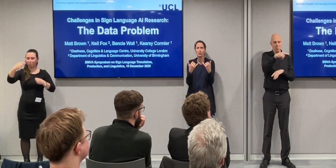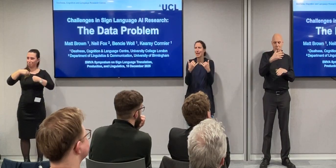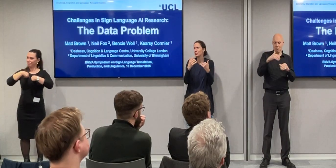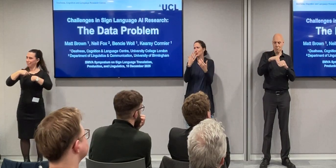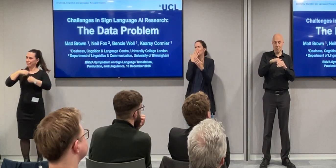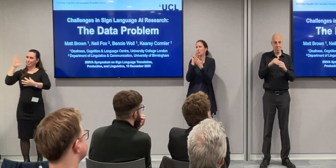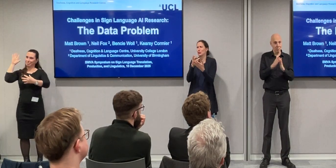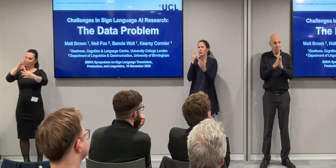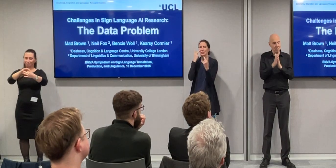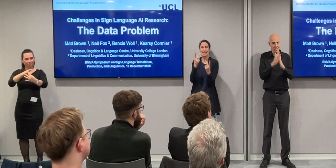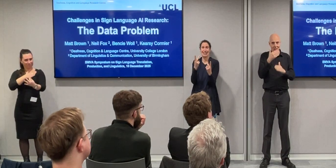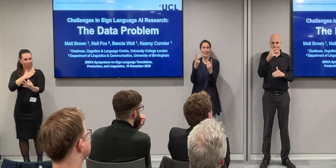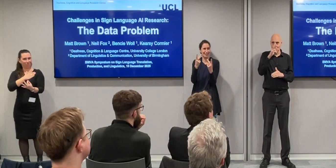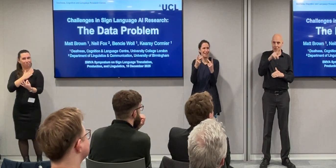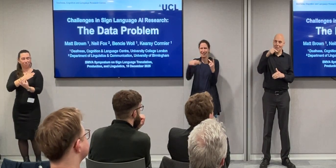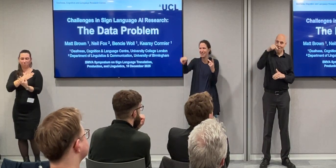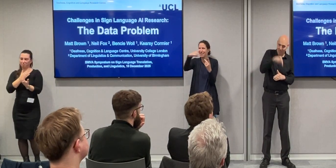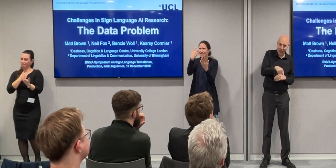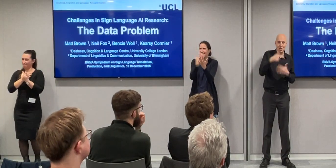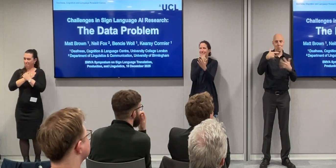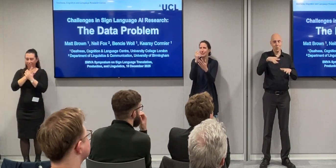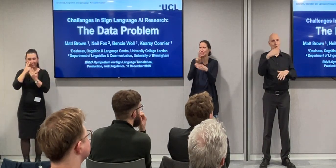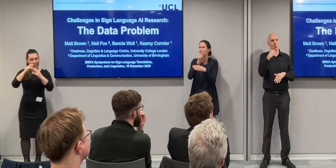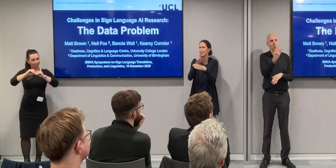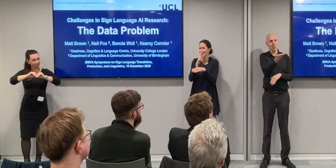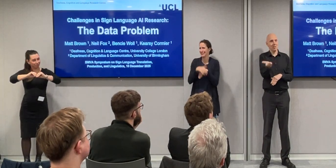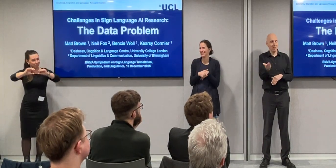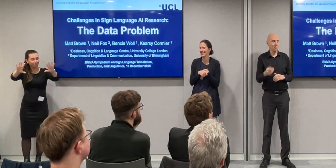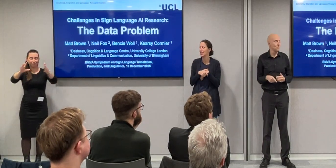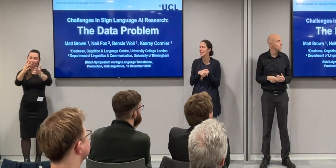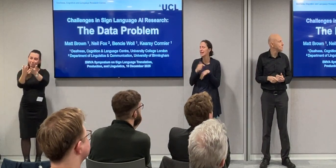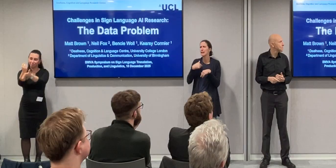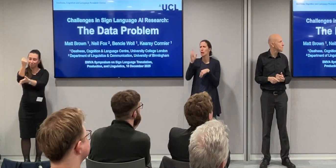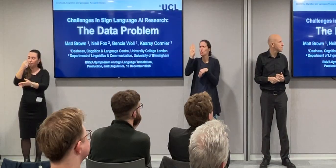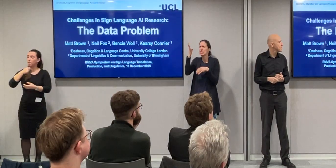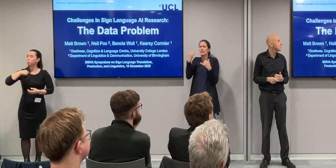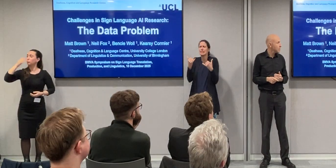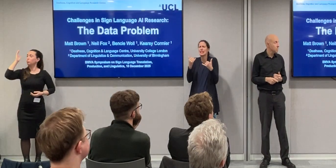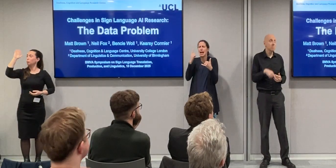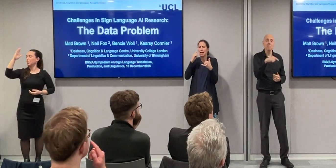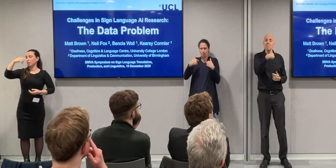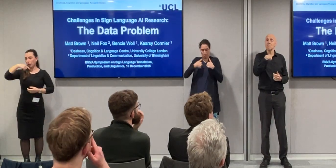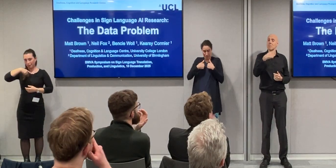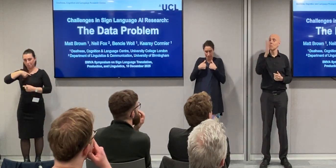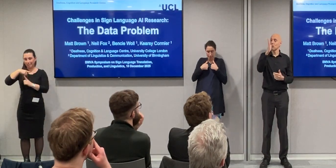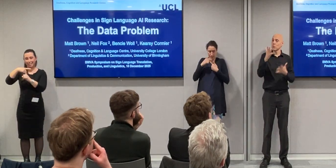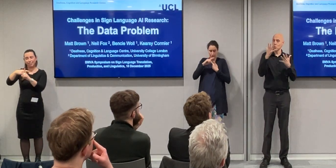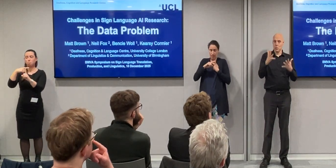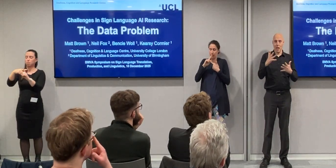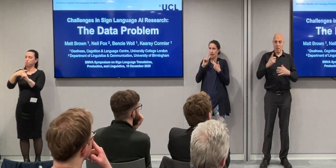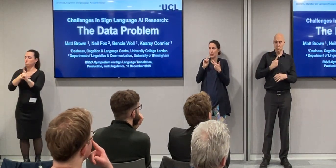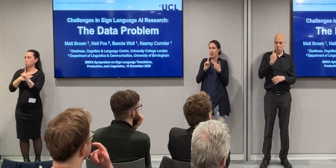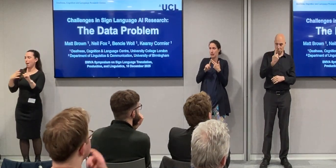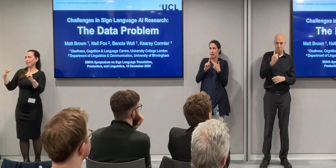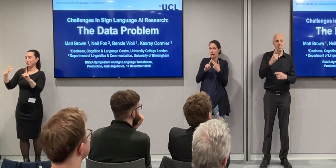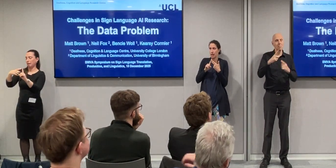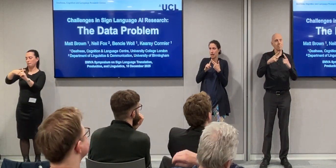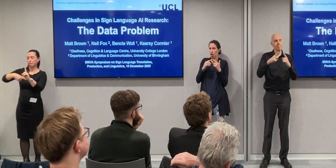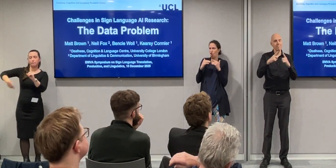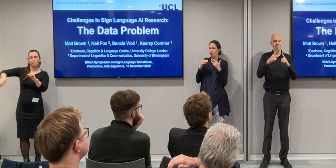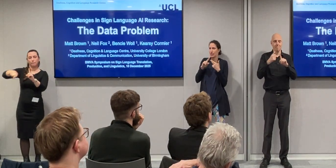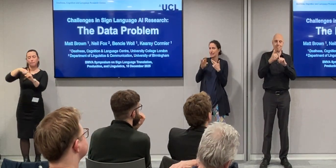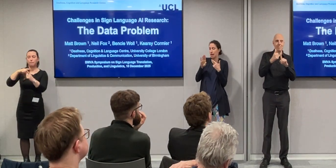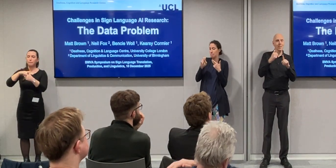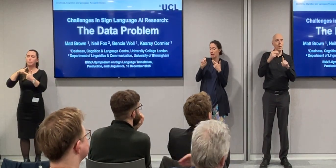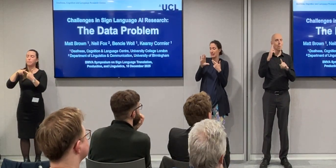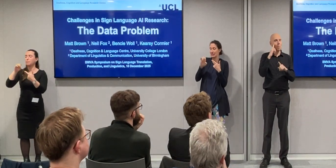it's really good to see that it's being put to good use. And I'm presenting today on behalf of myself, my colleagues Bencie